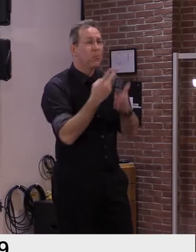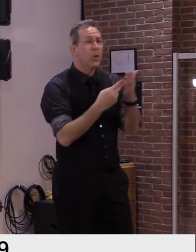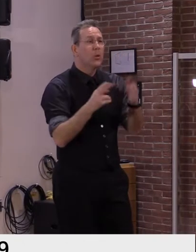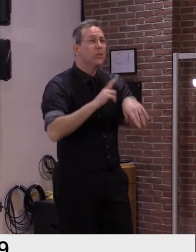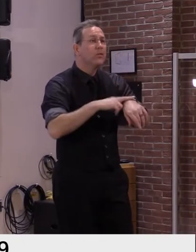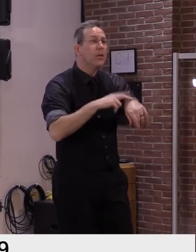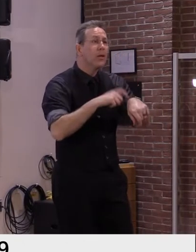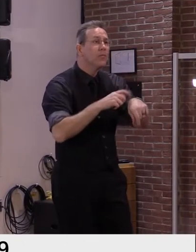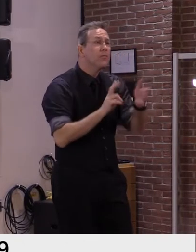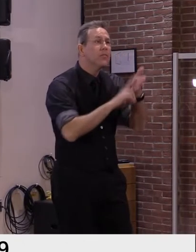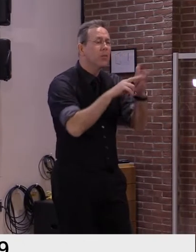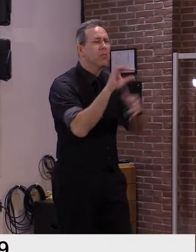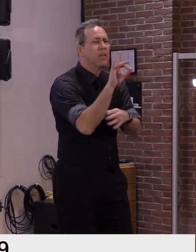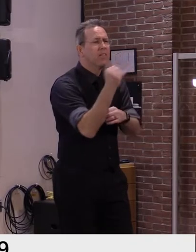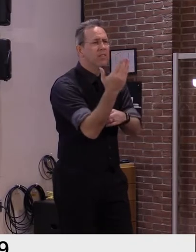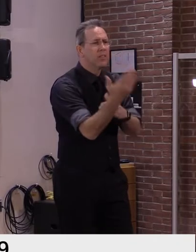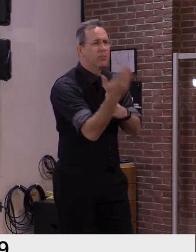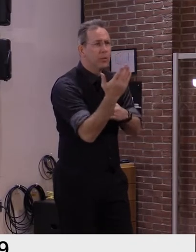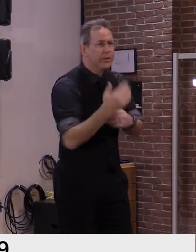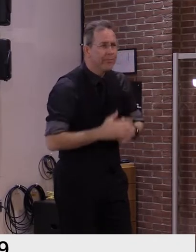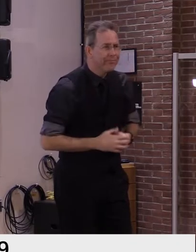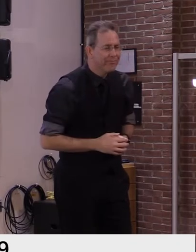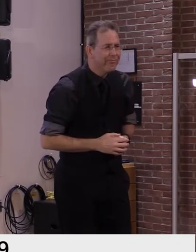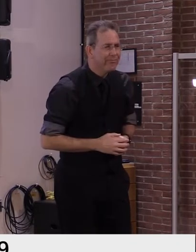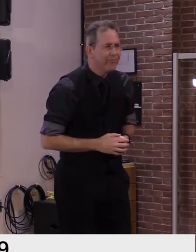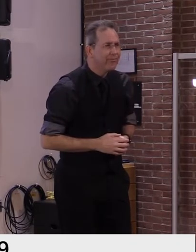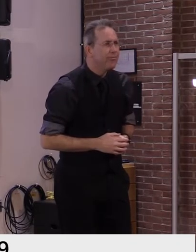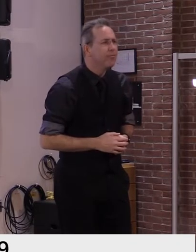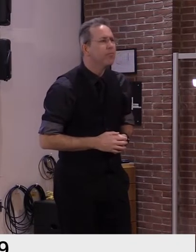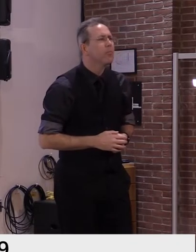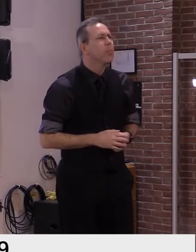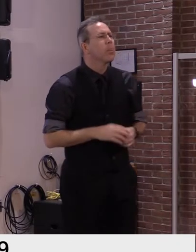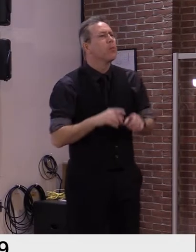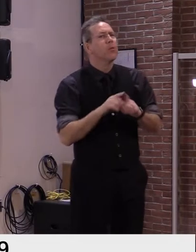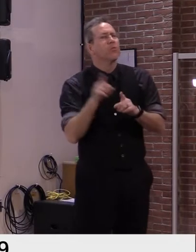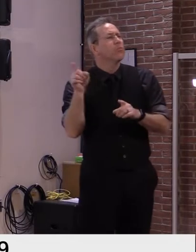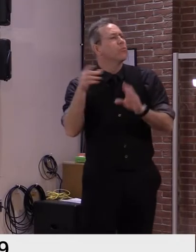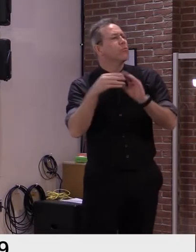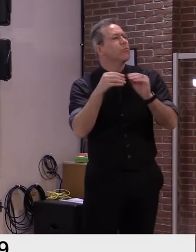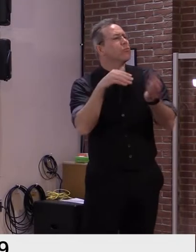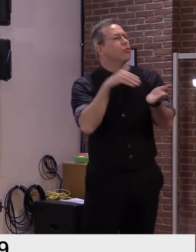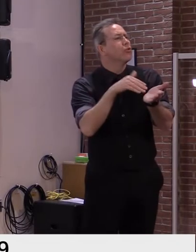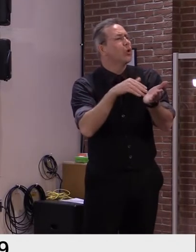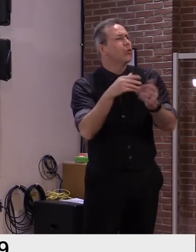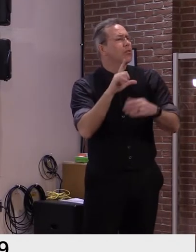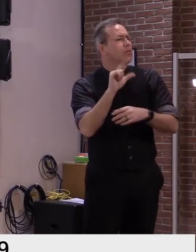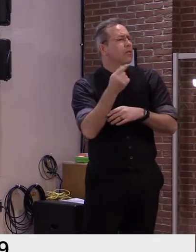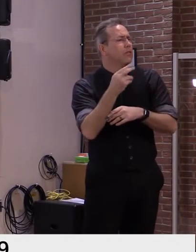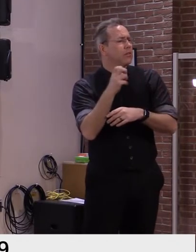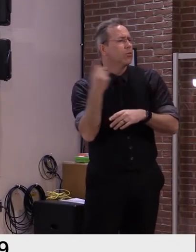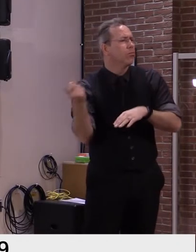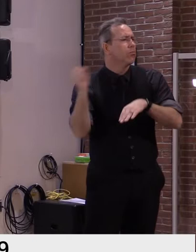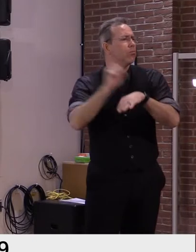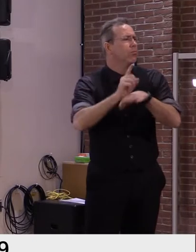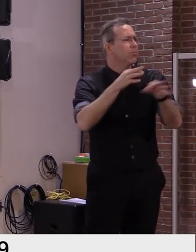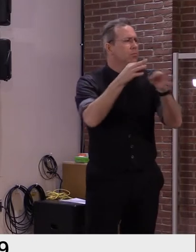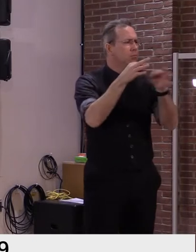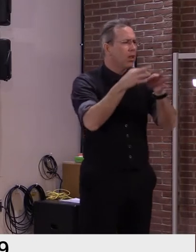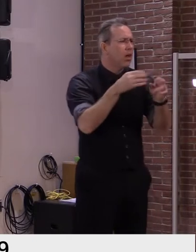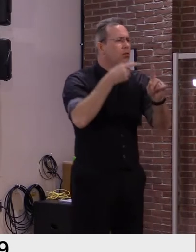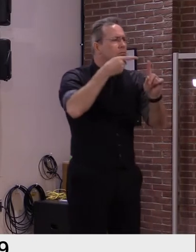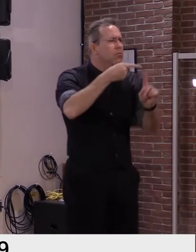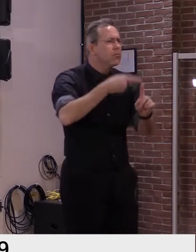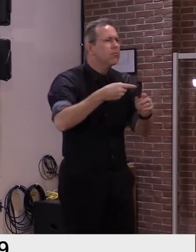healthvermont.gov/myvaccine, and Dr. Levine will review them in just a few moments. Our goal is to make the registration process as